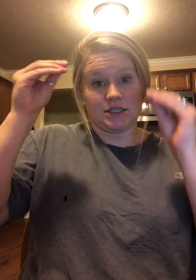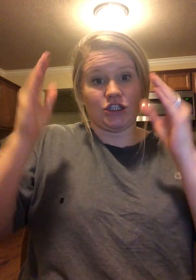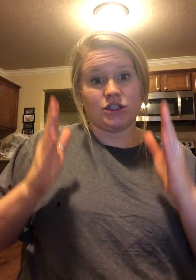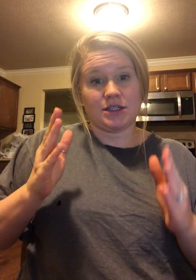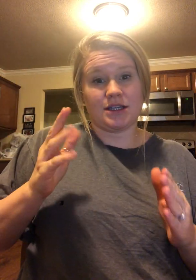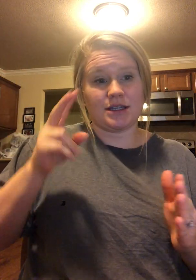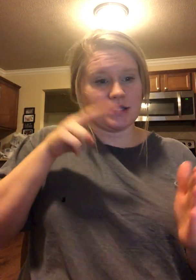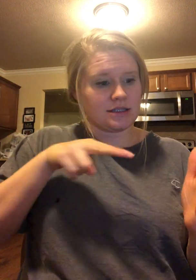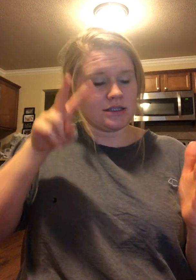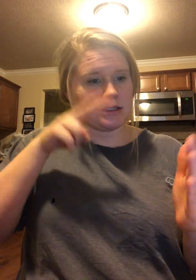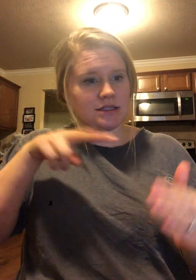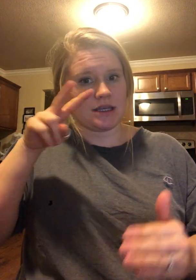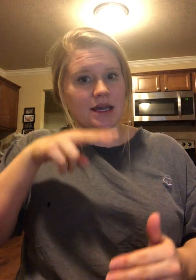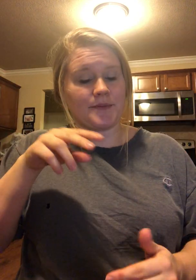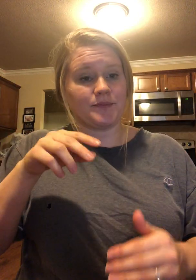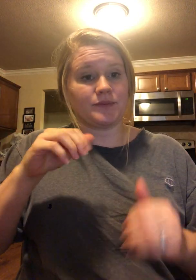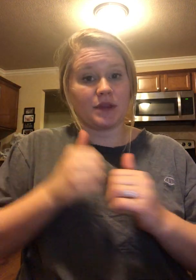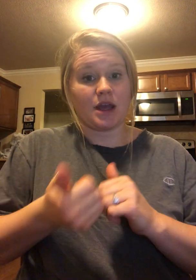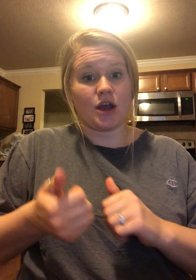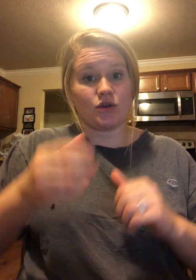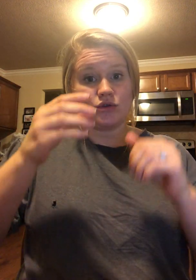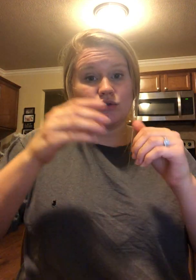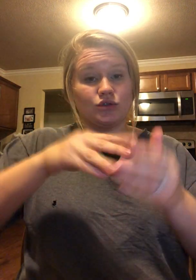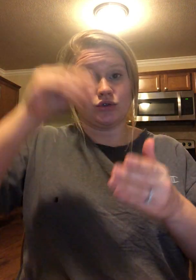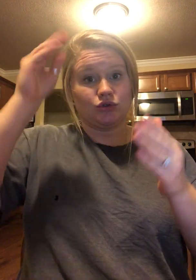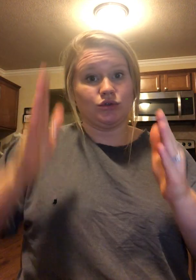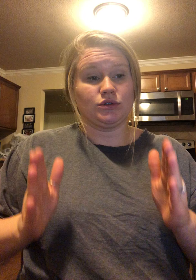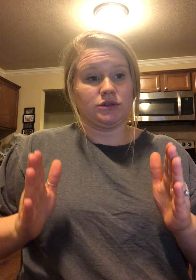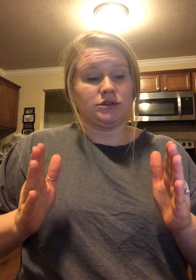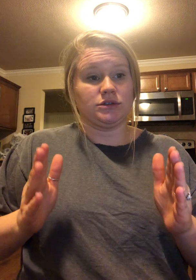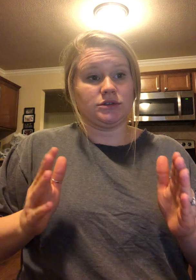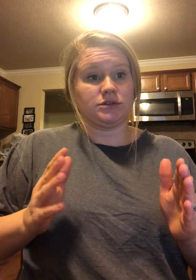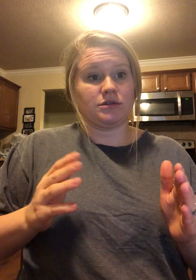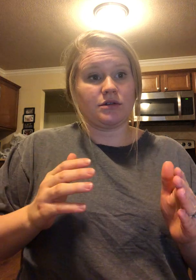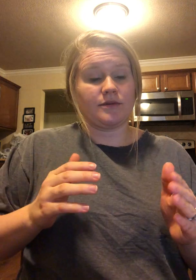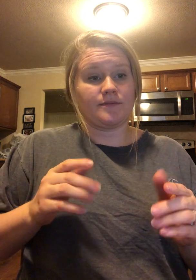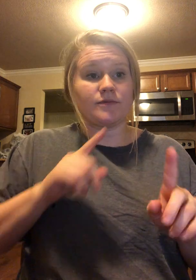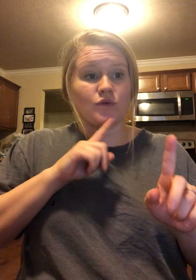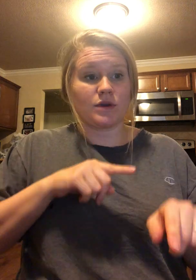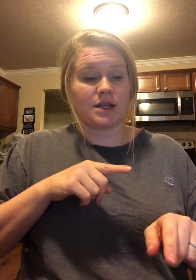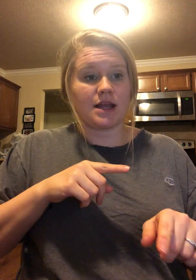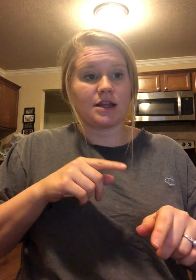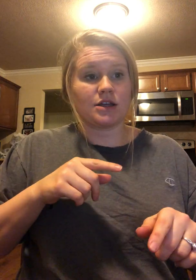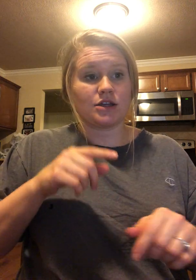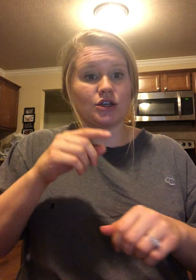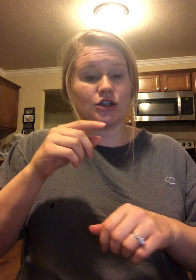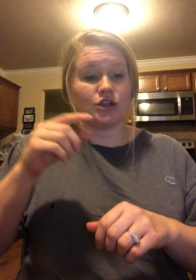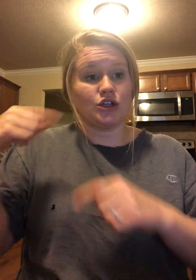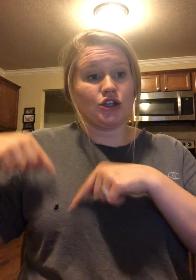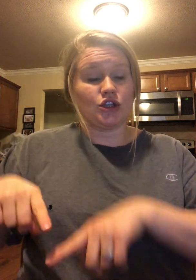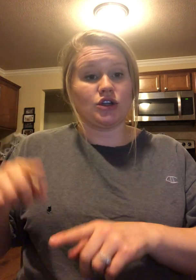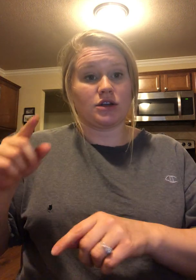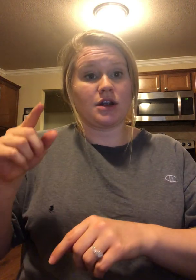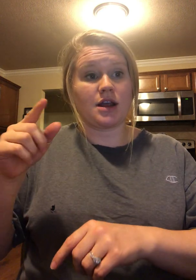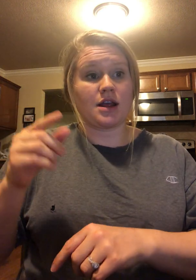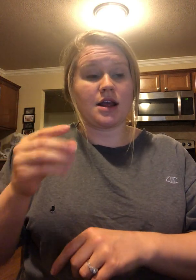Tempe Elementary, supervision is the key. When children enter the cafeteria, they are